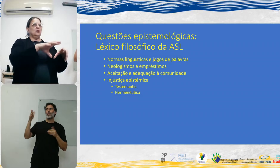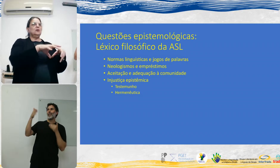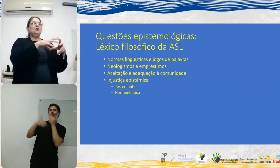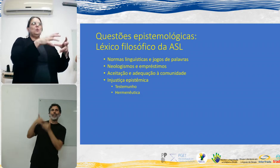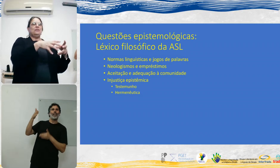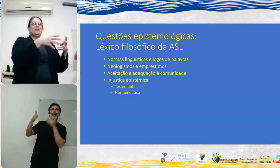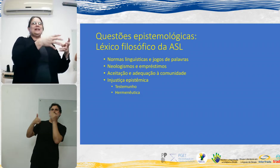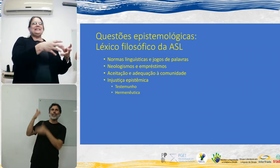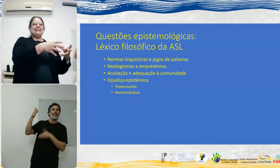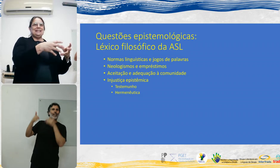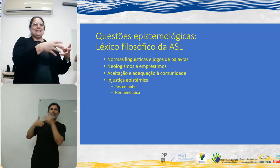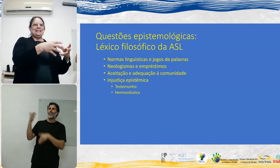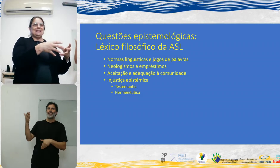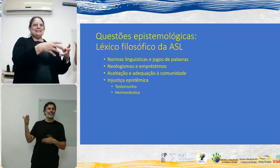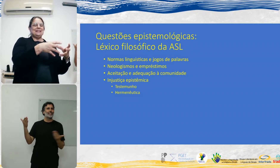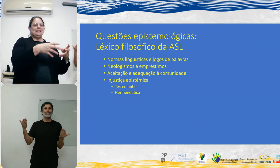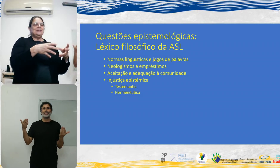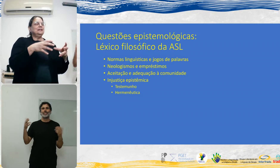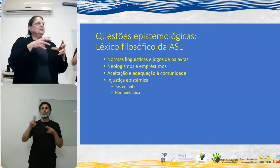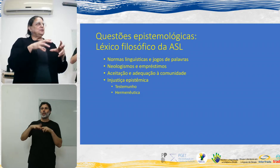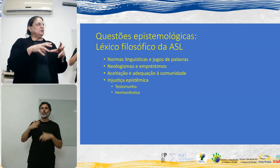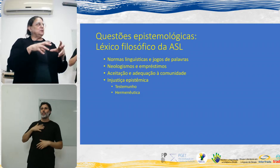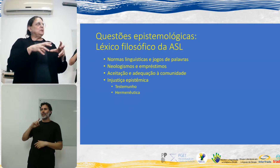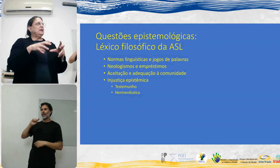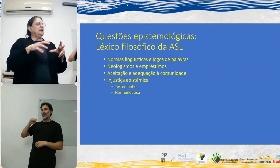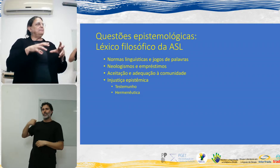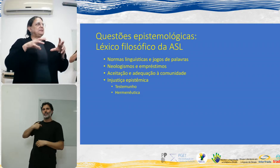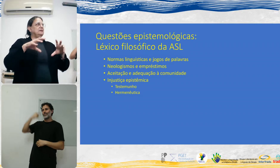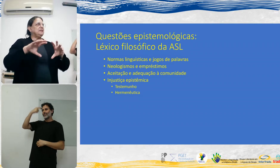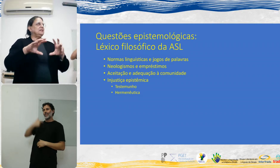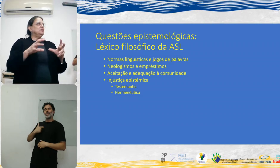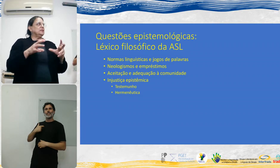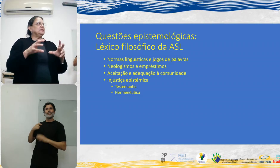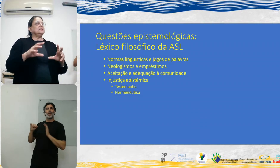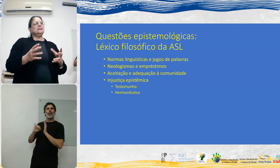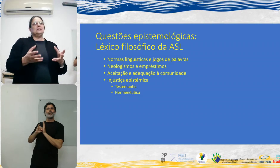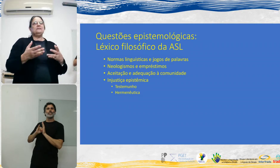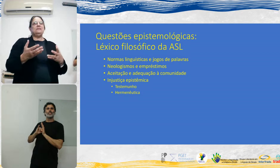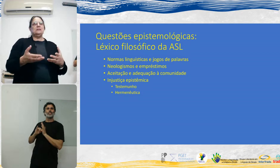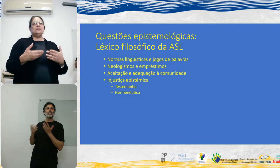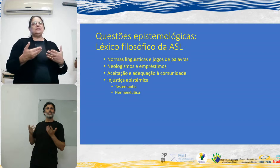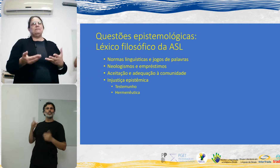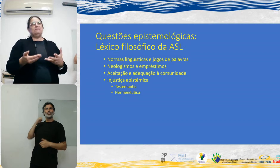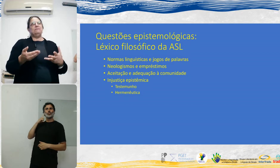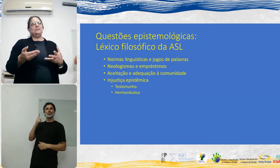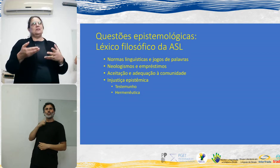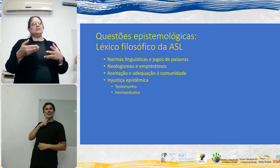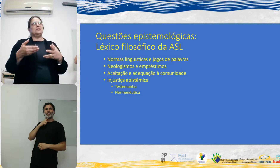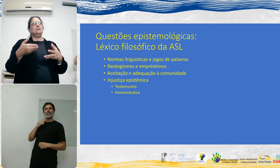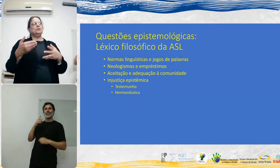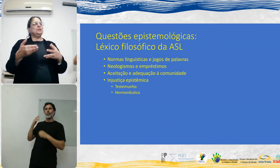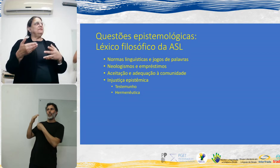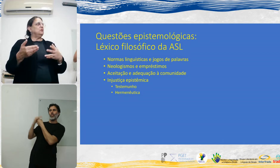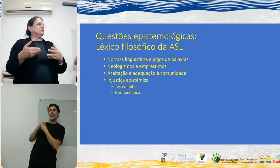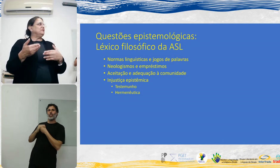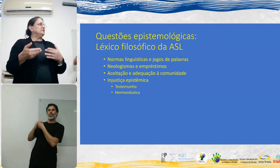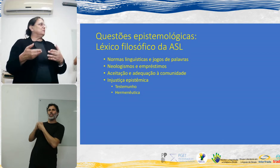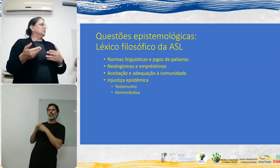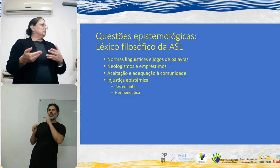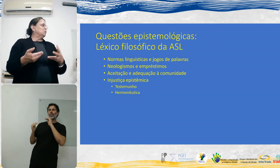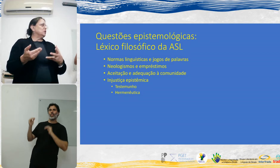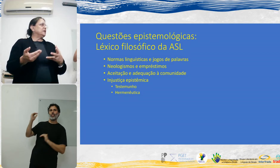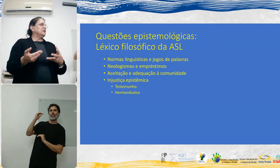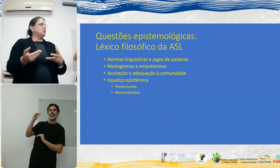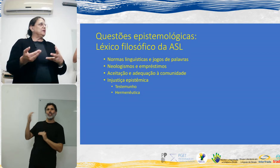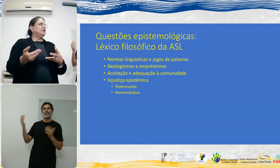they are, what their identity is. So epistemic injustice is this field, this notion of philosophy that